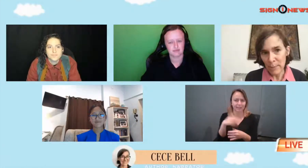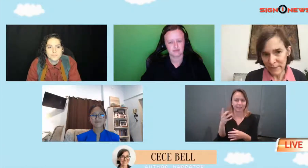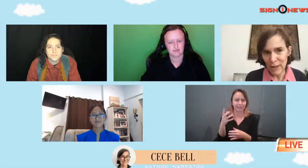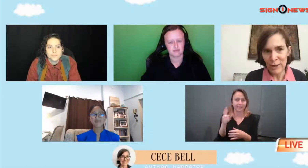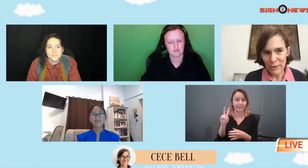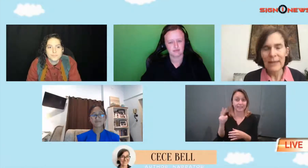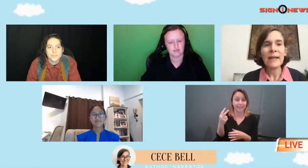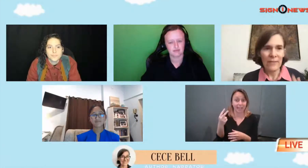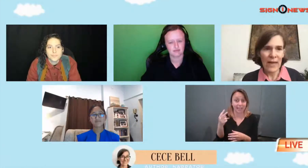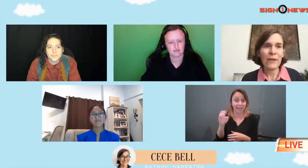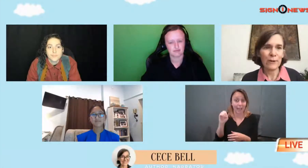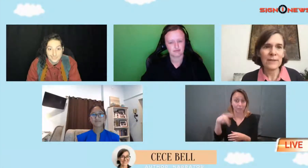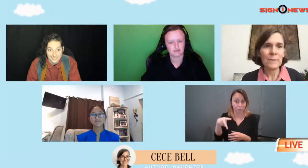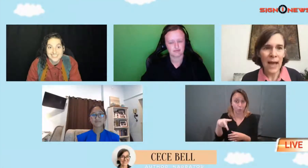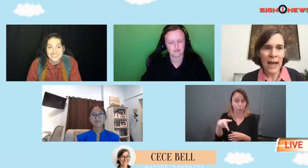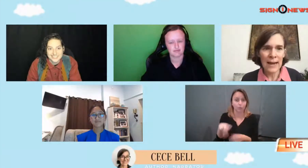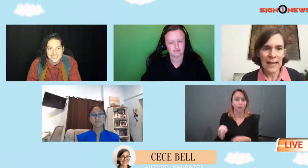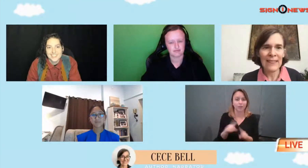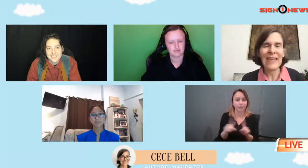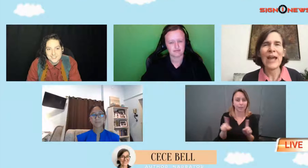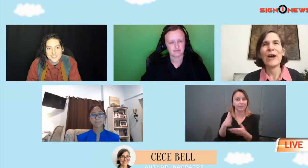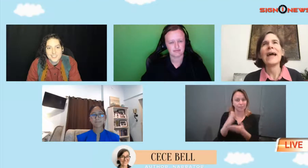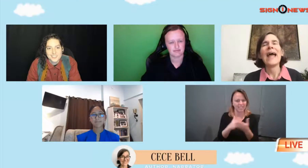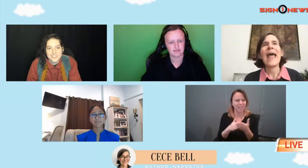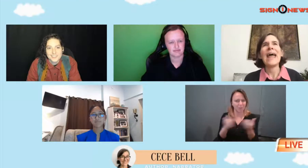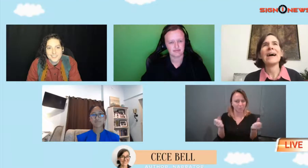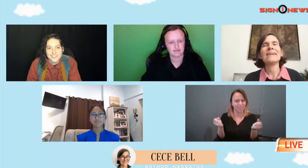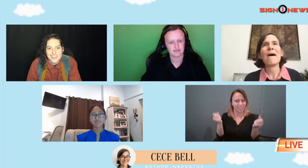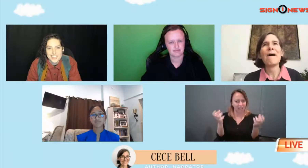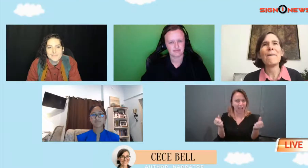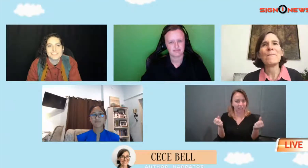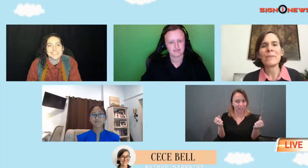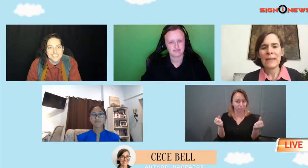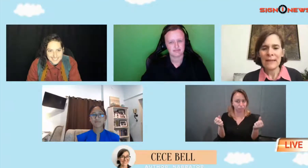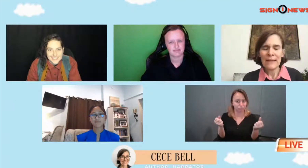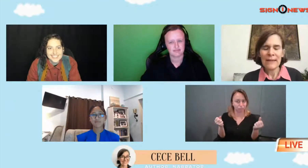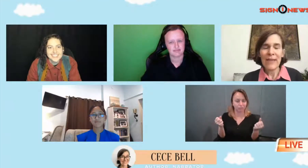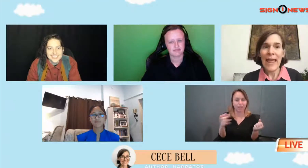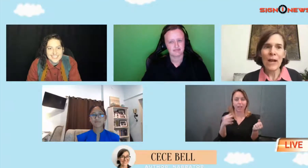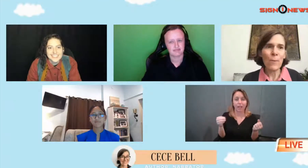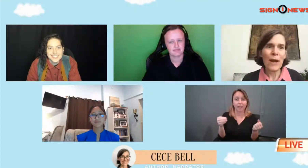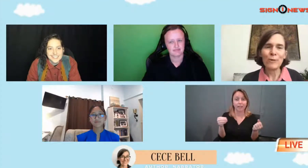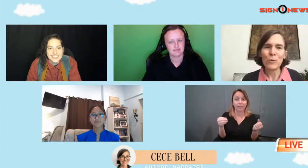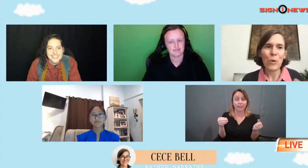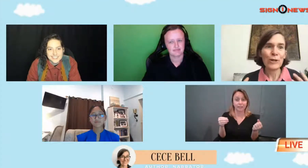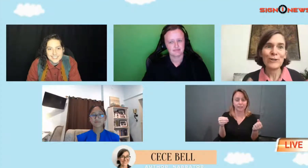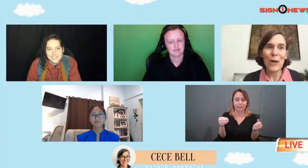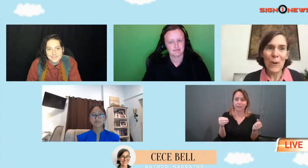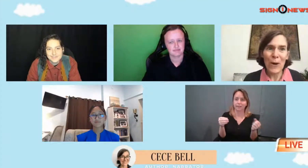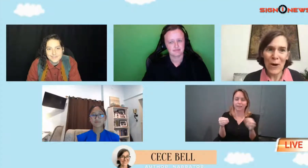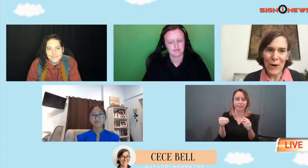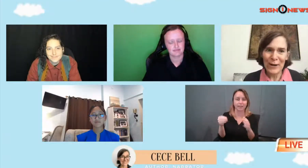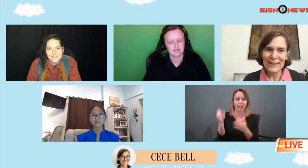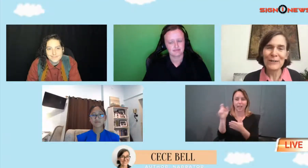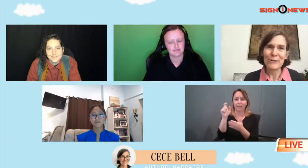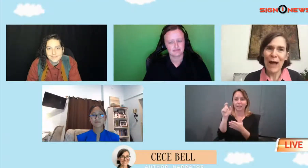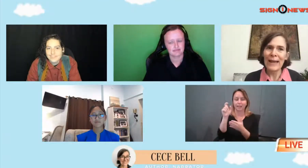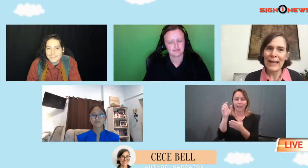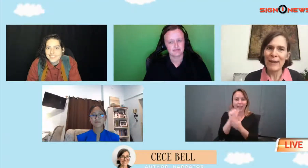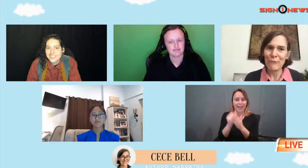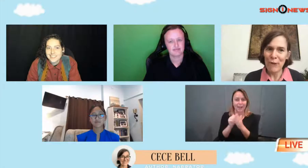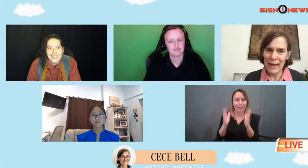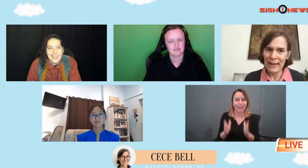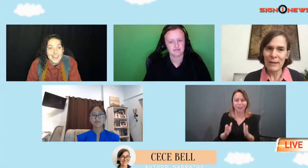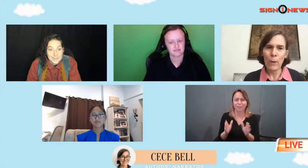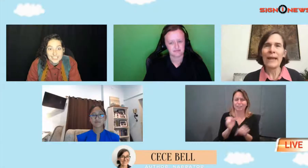second episode that there's some signing in there. And the animators worked so hard to try